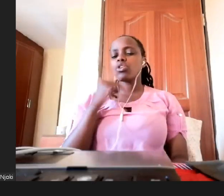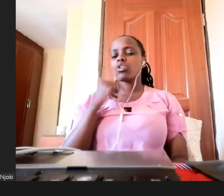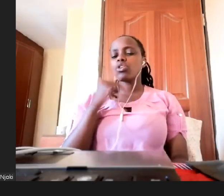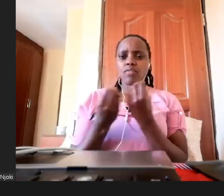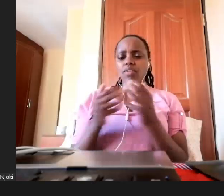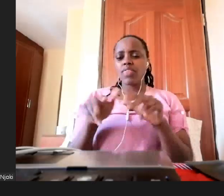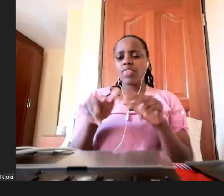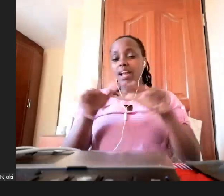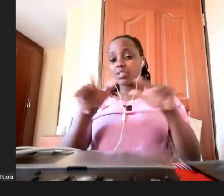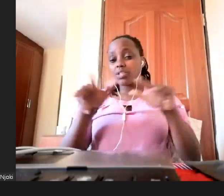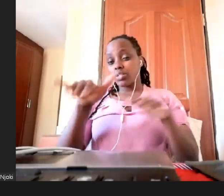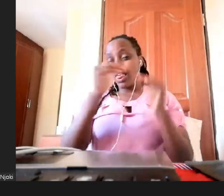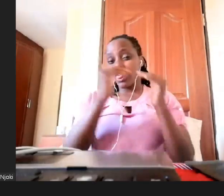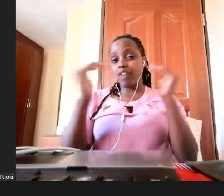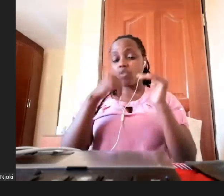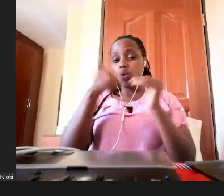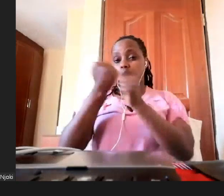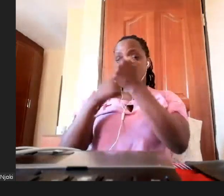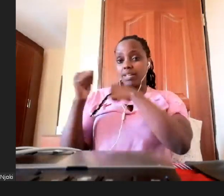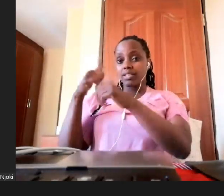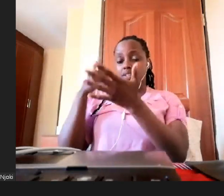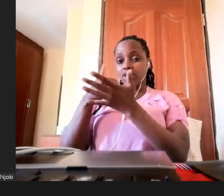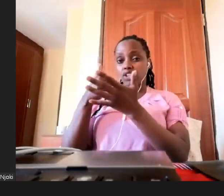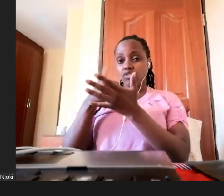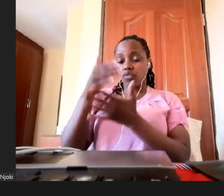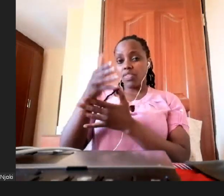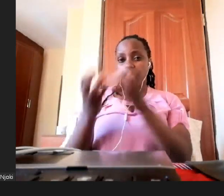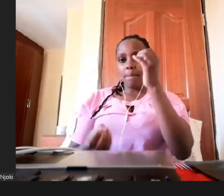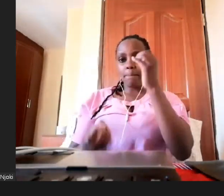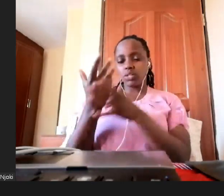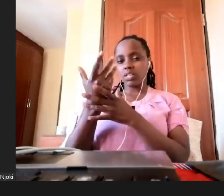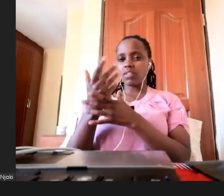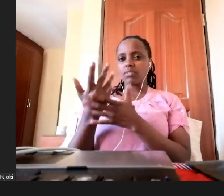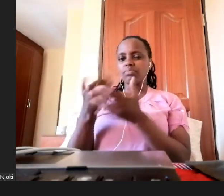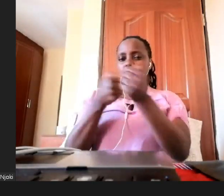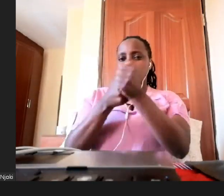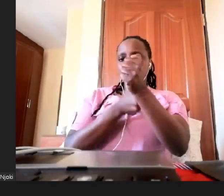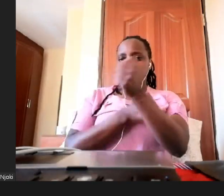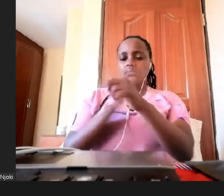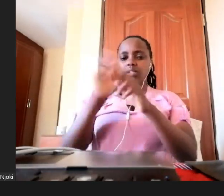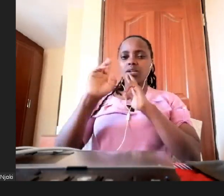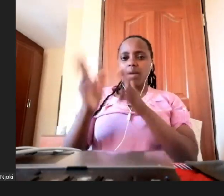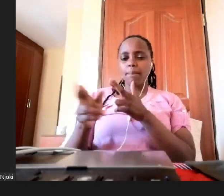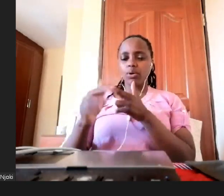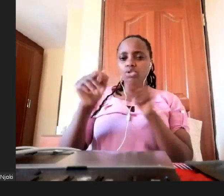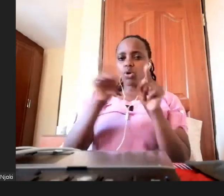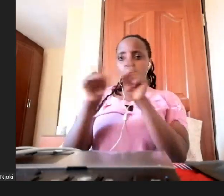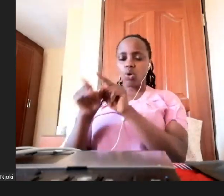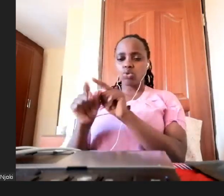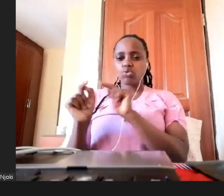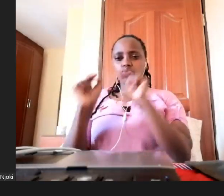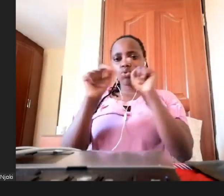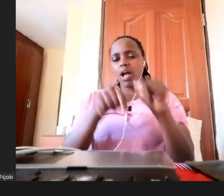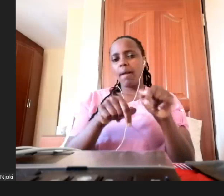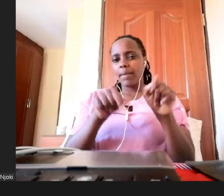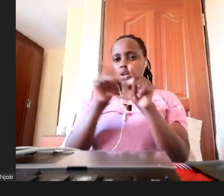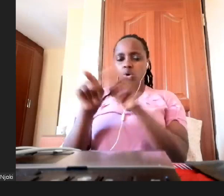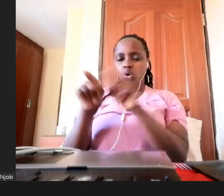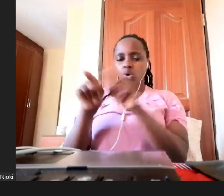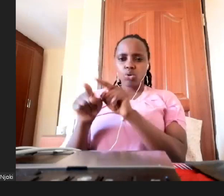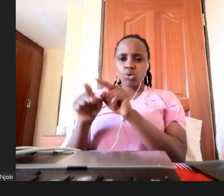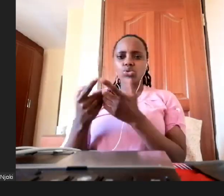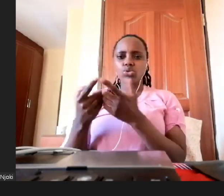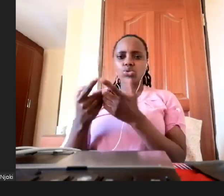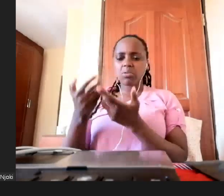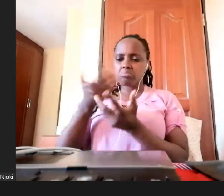grassroots level, who are actually actively involved in producing complementary reports, to also come forward and really